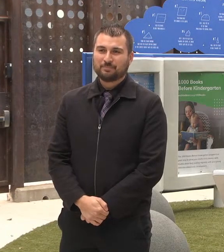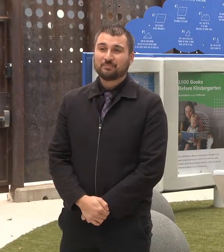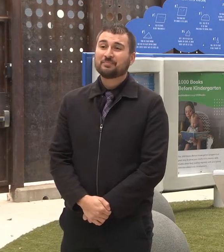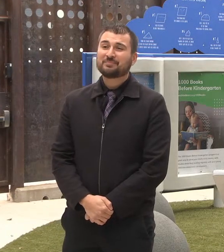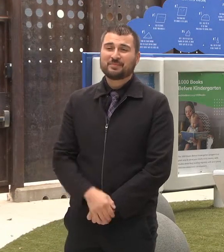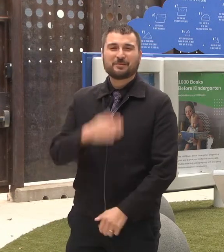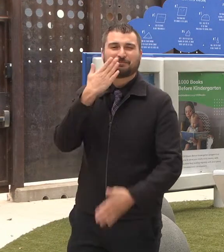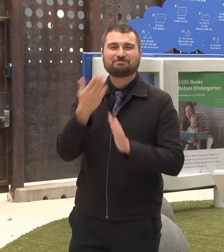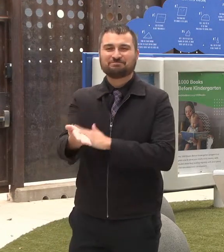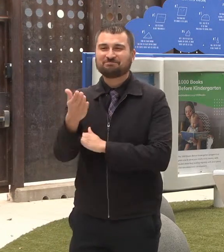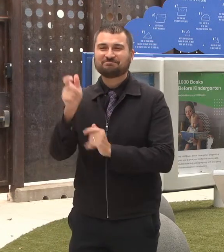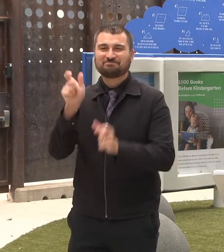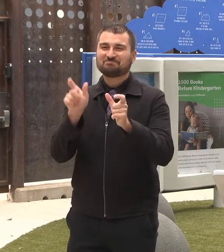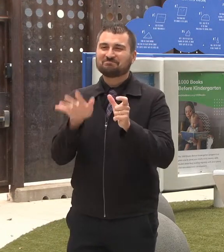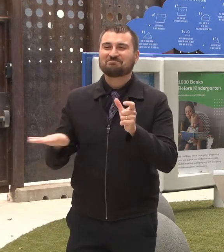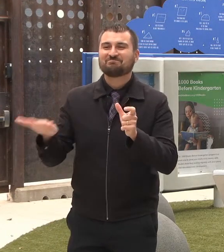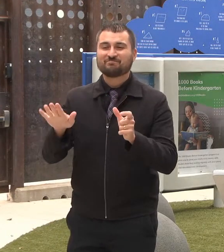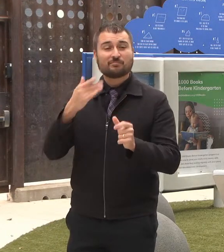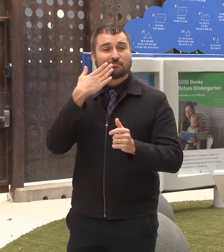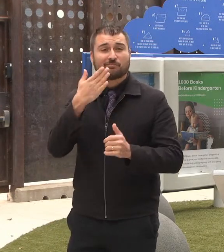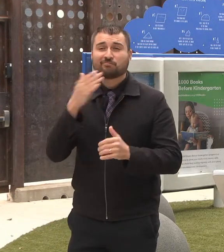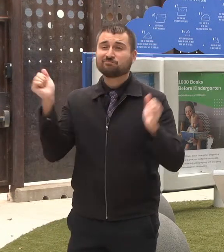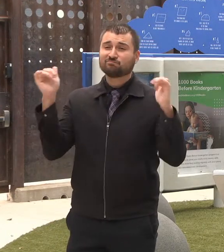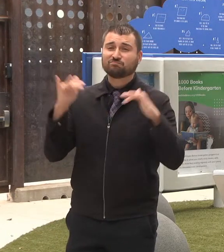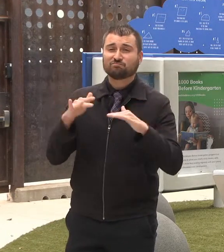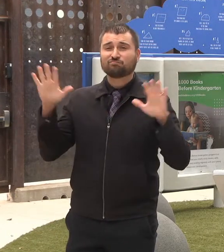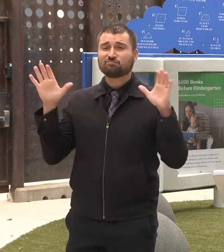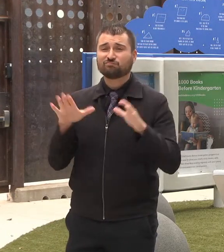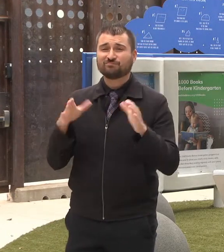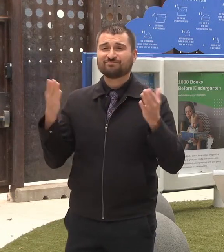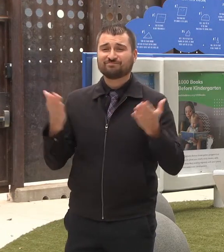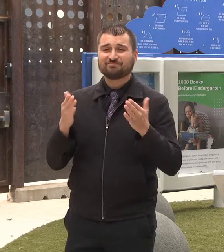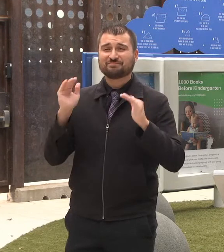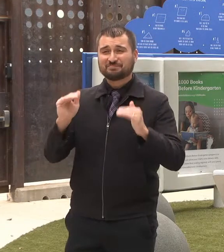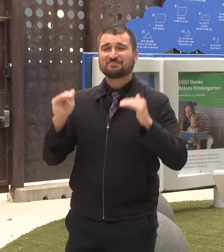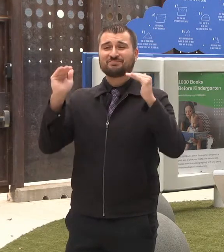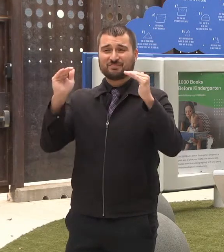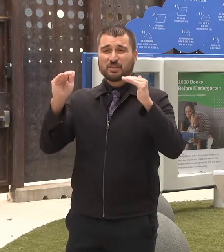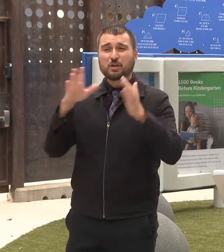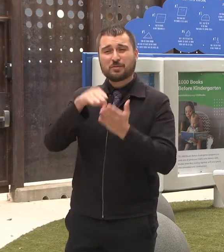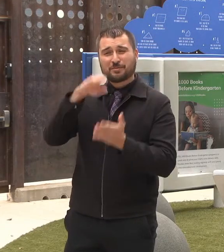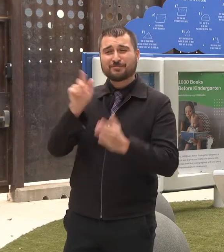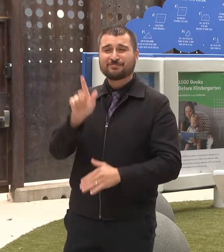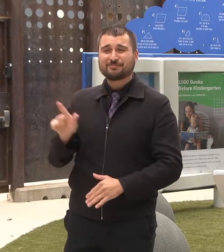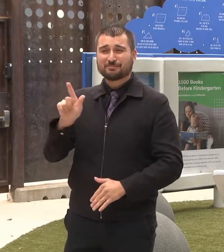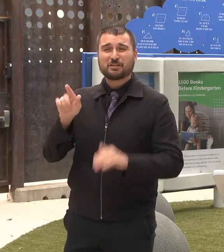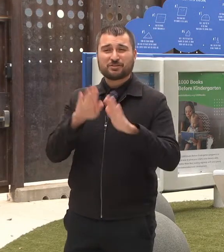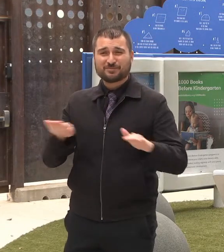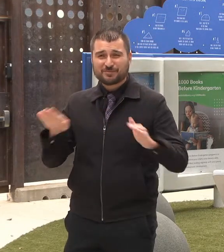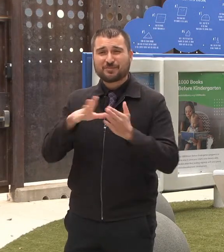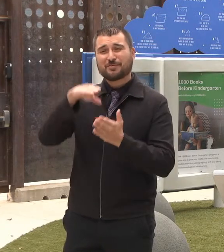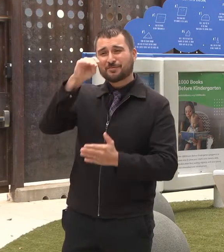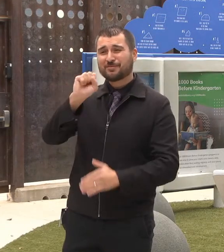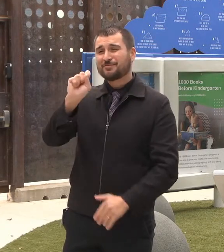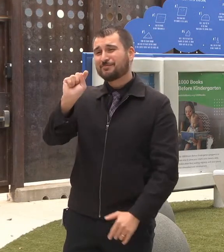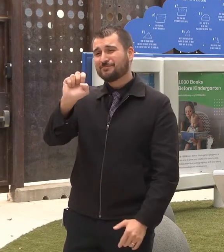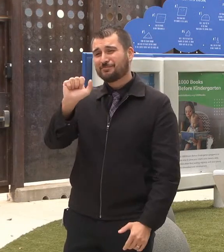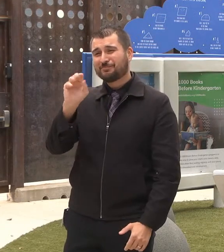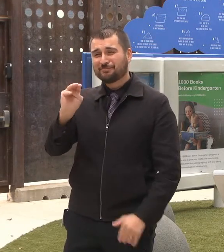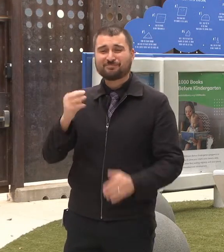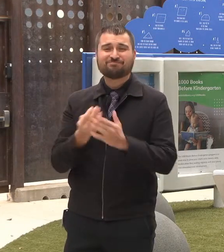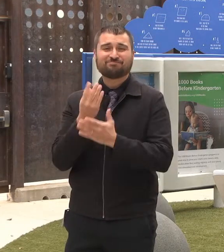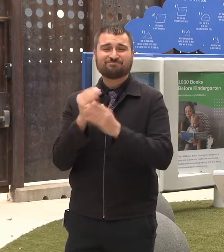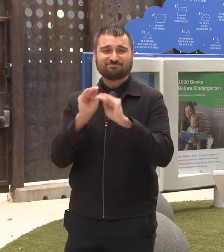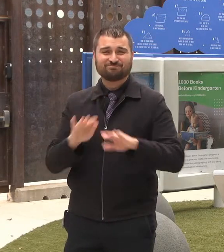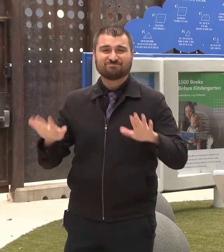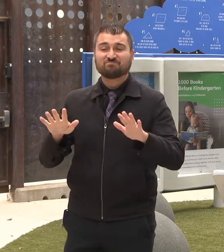All right, well, good morning, everyone. Thanks for coming out and joining us here in the Advanced Learning Library Children's Learning STEM Garden. Recently, the